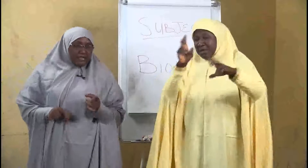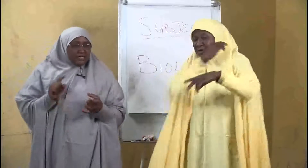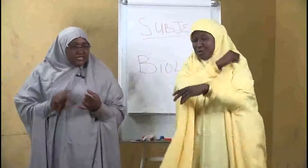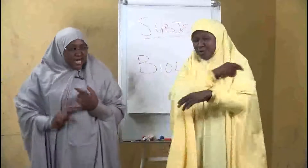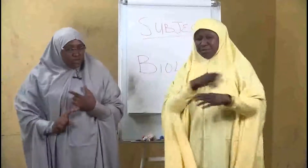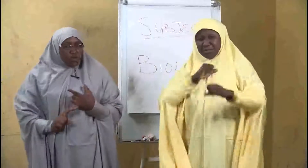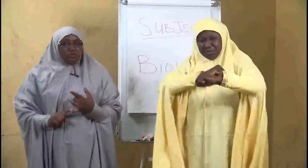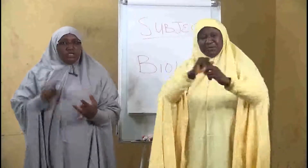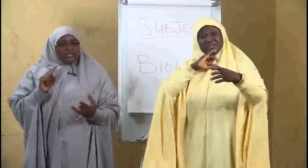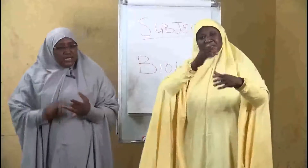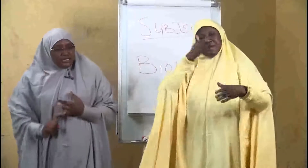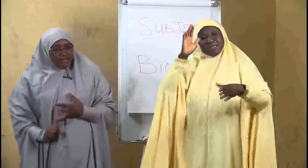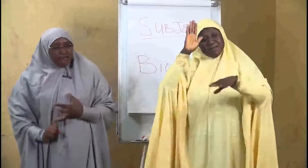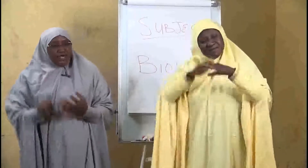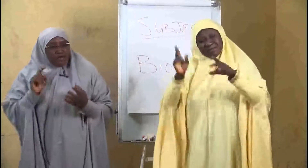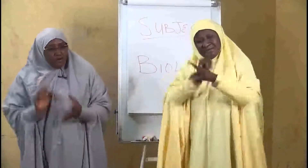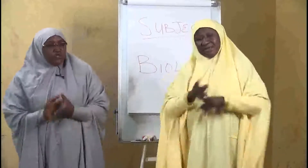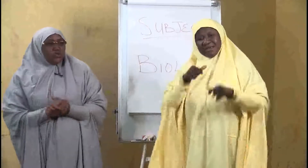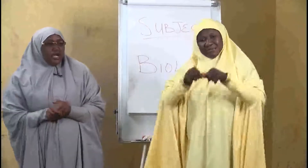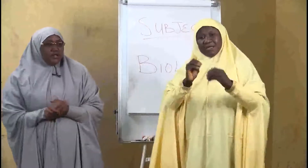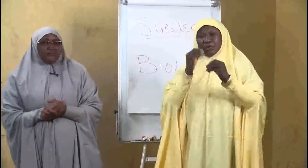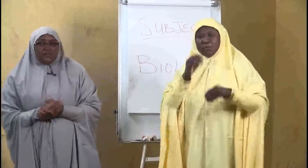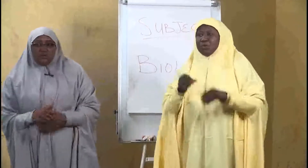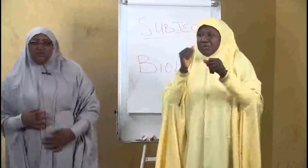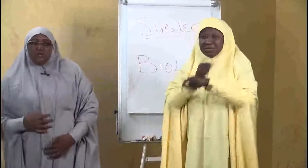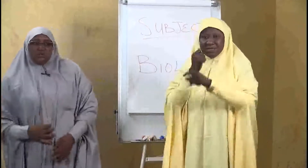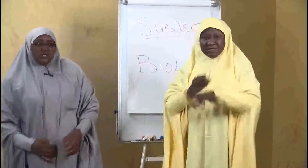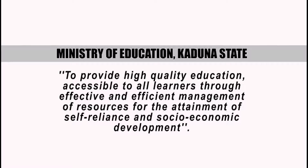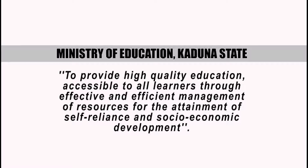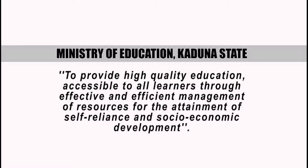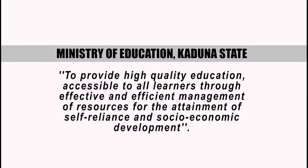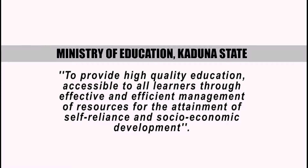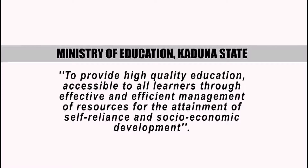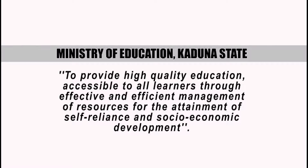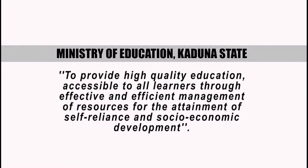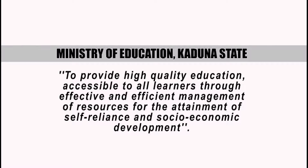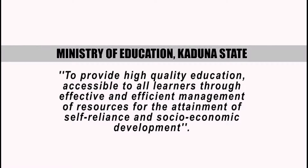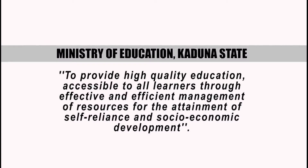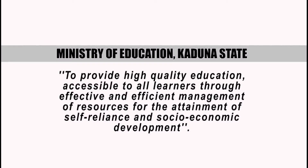than care. Stay at home, stay safe, and continue learning. Thank you very much.